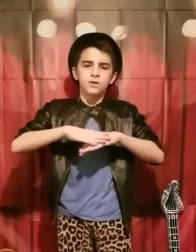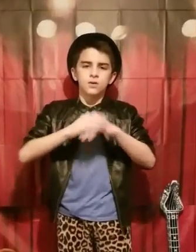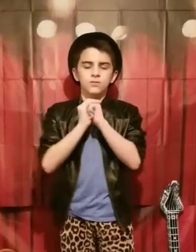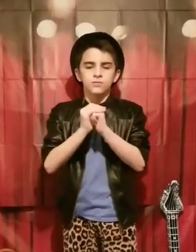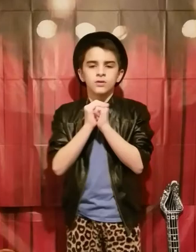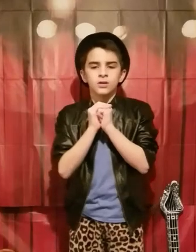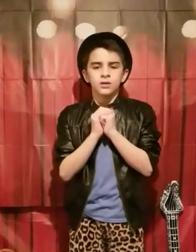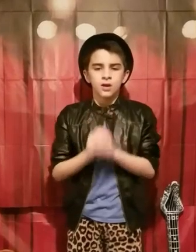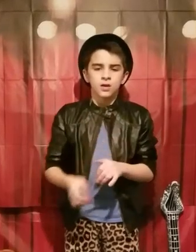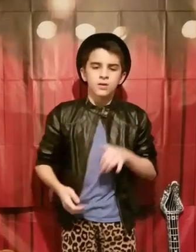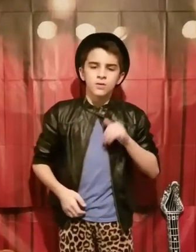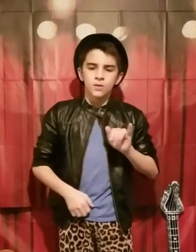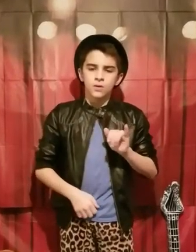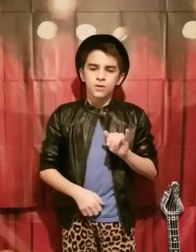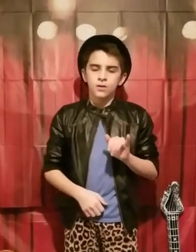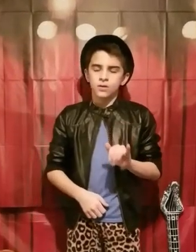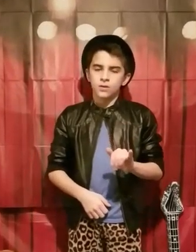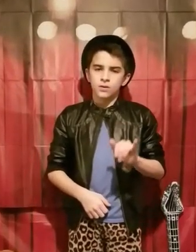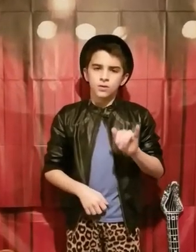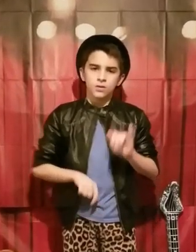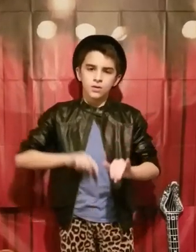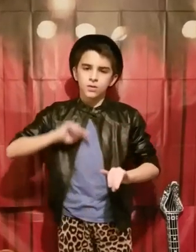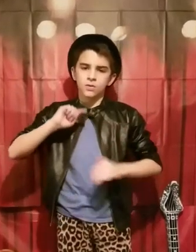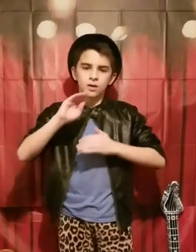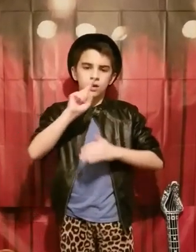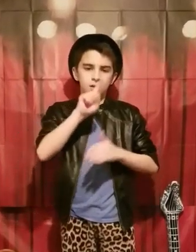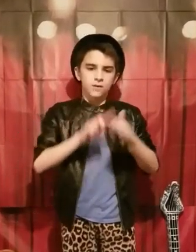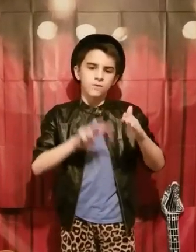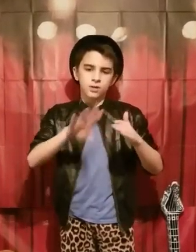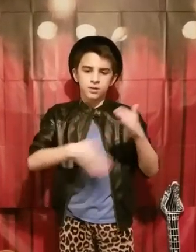on the left. And I'm fine,